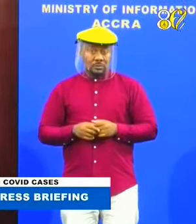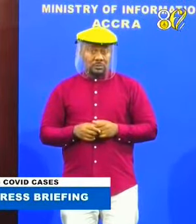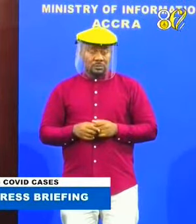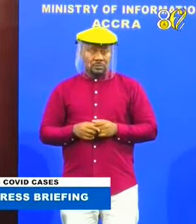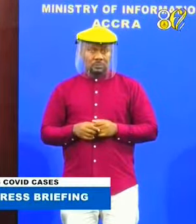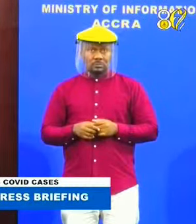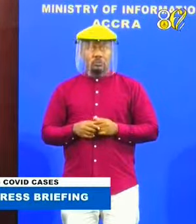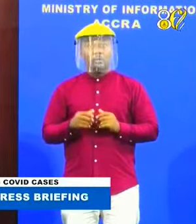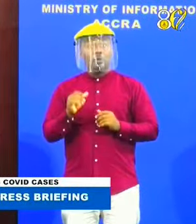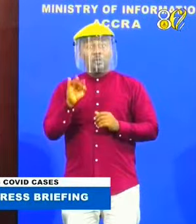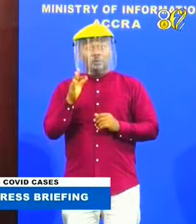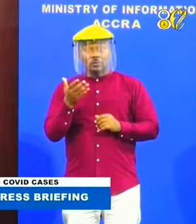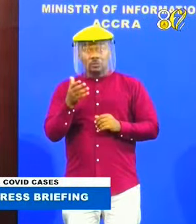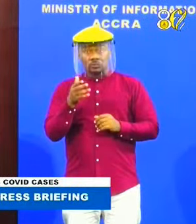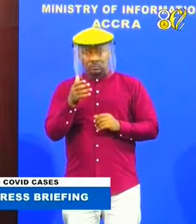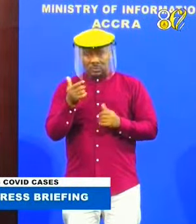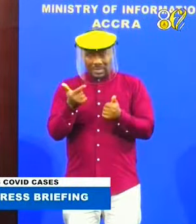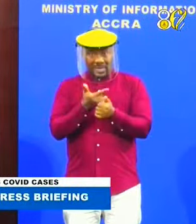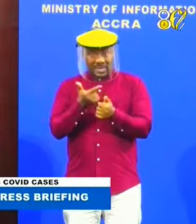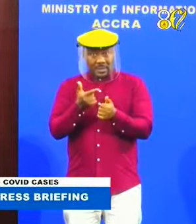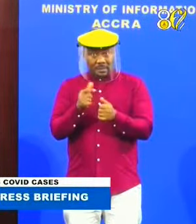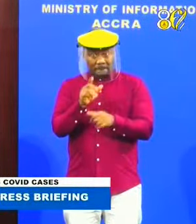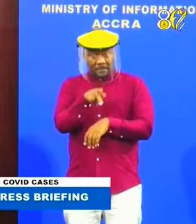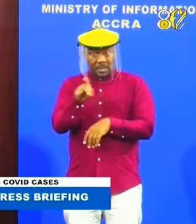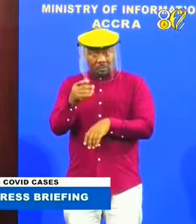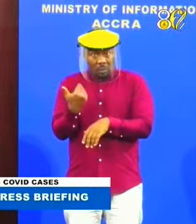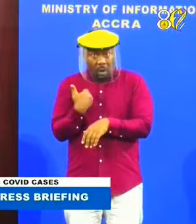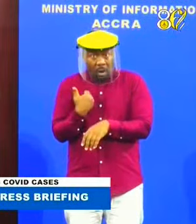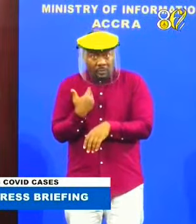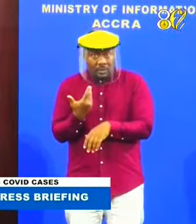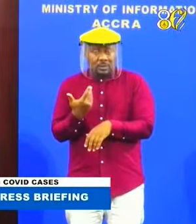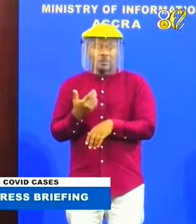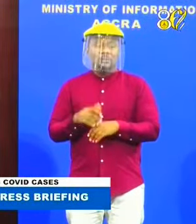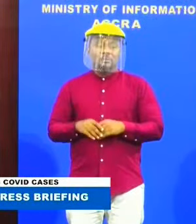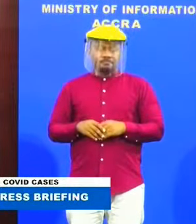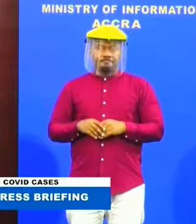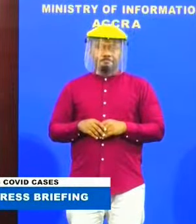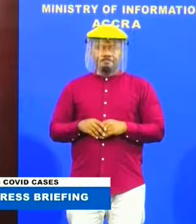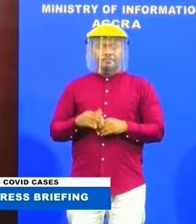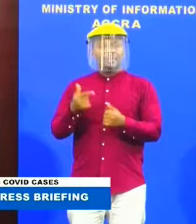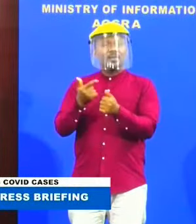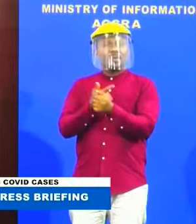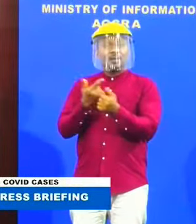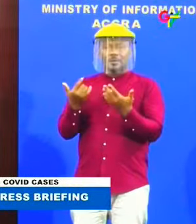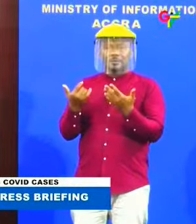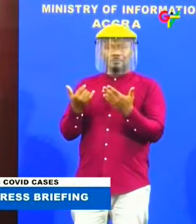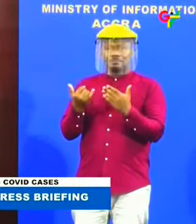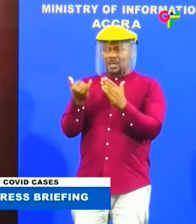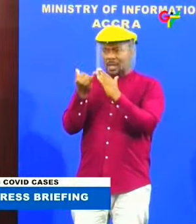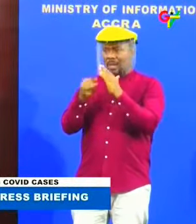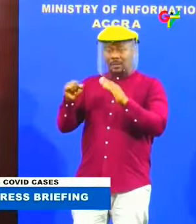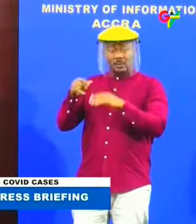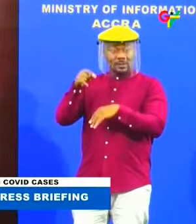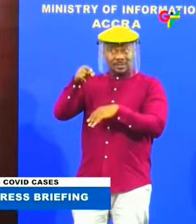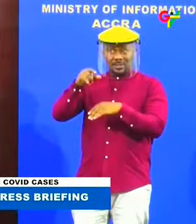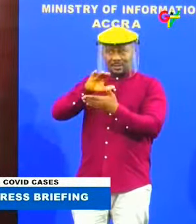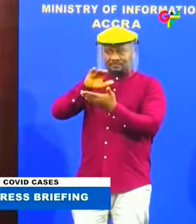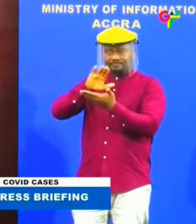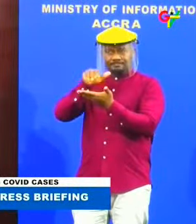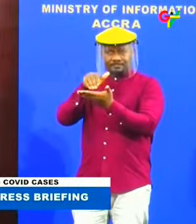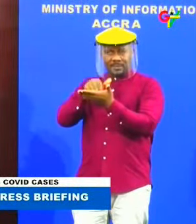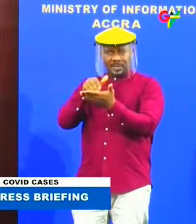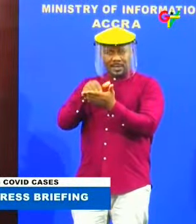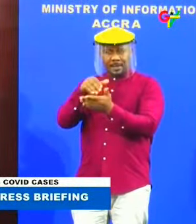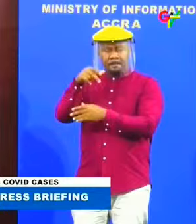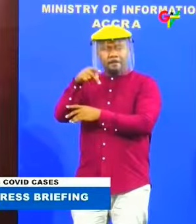Ghanaian passports are offered the Ghana Isolation Center at Pantine. That